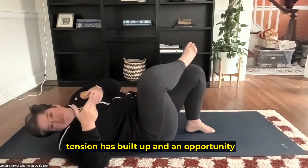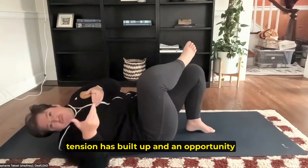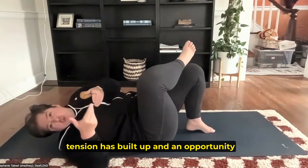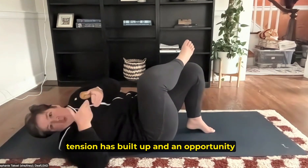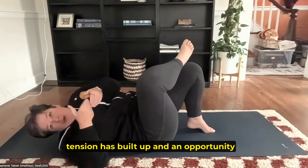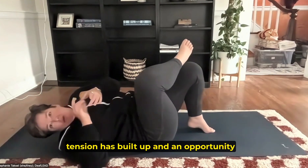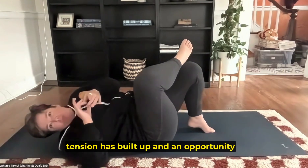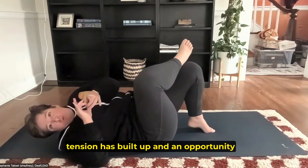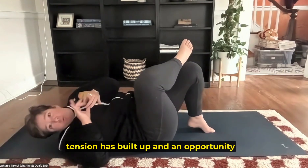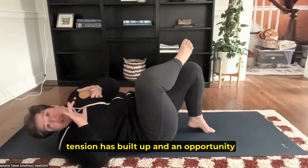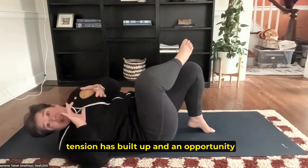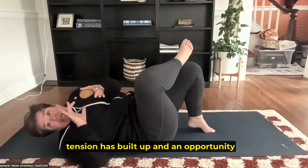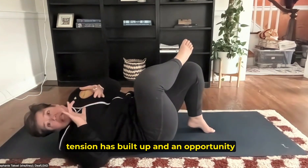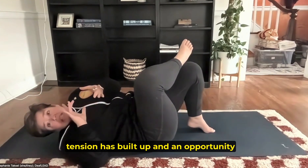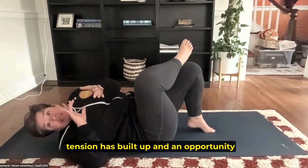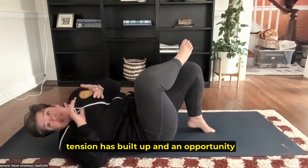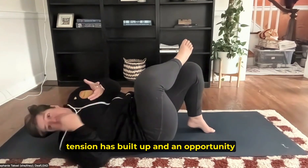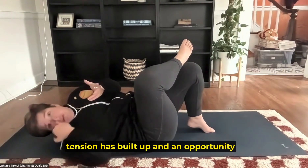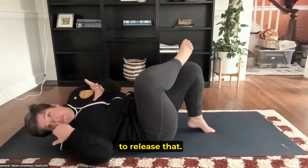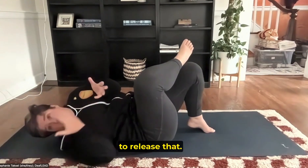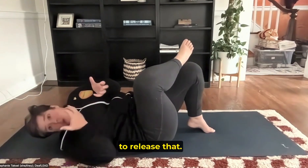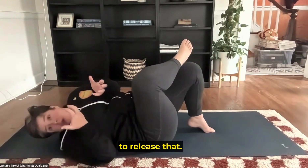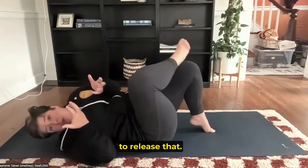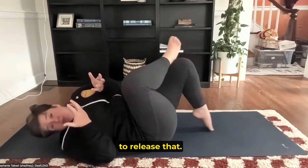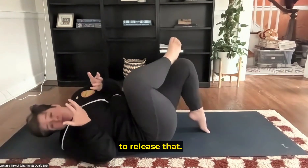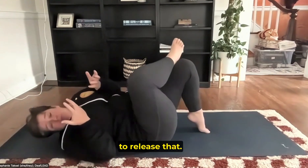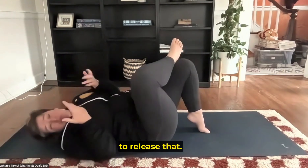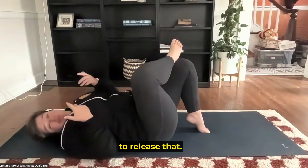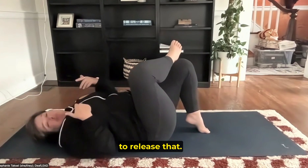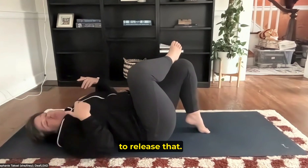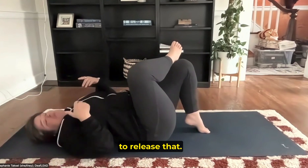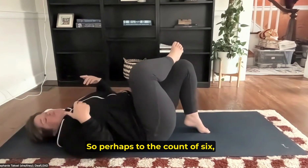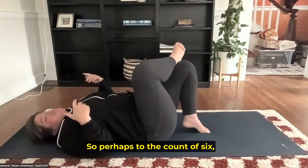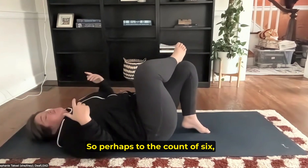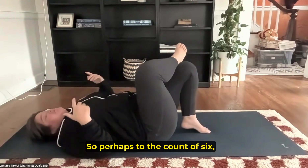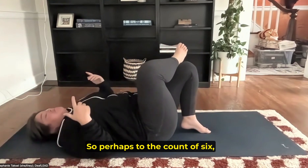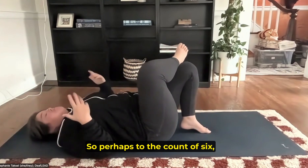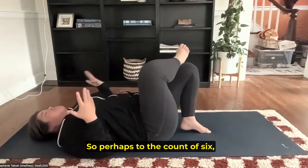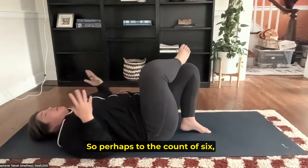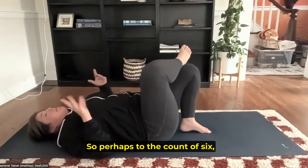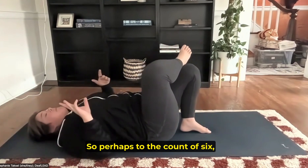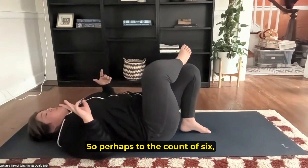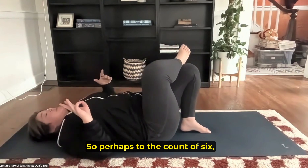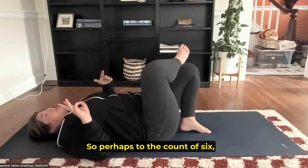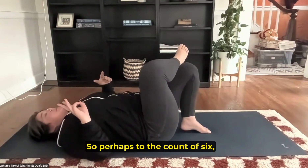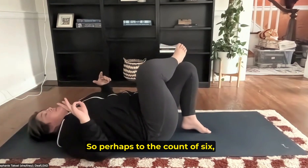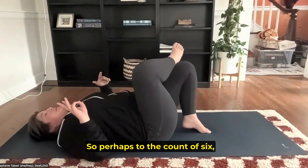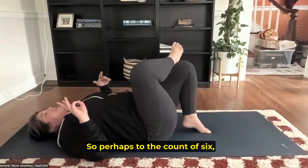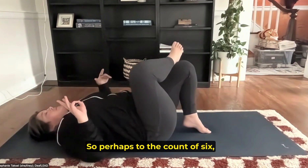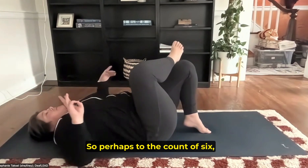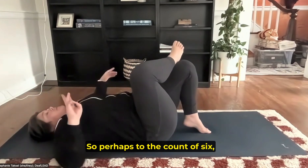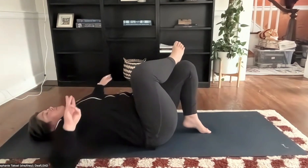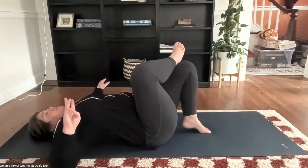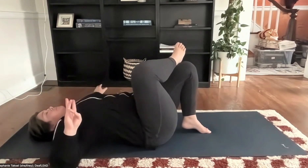tension has built up and an opportunity to release that. So perhaps to the count of 6.